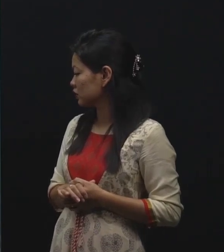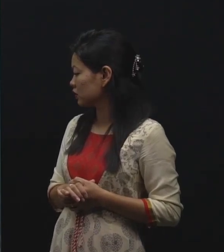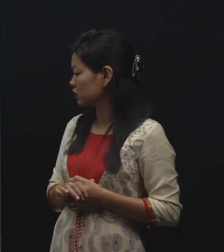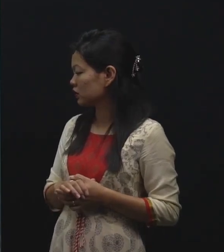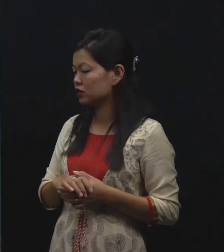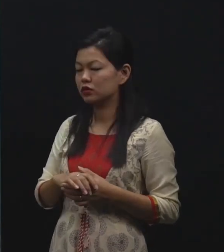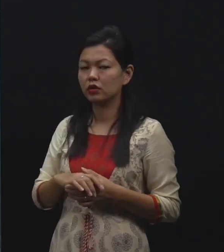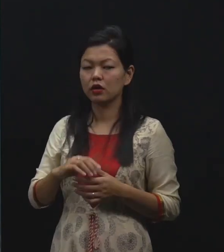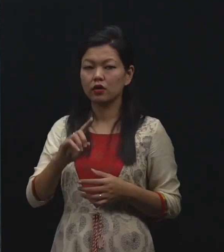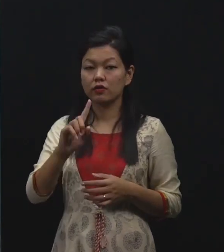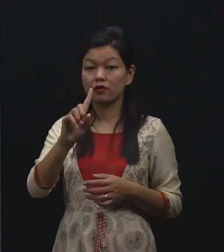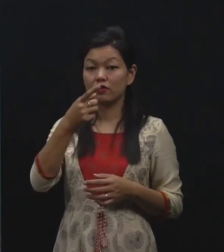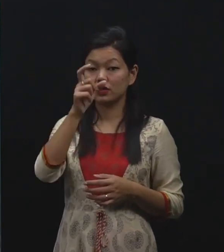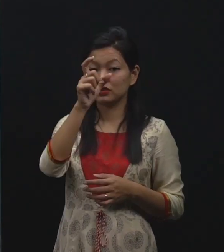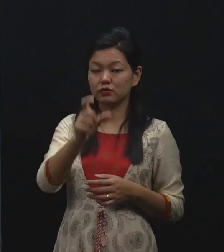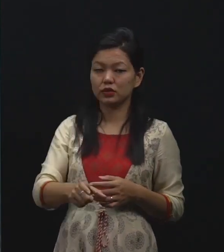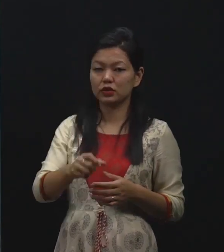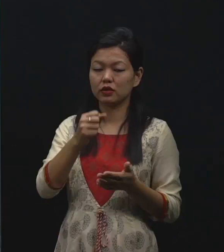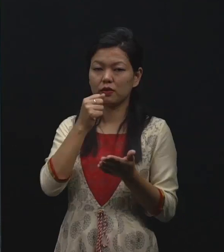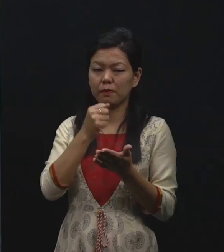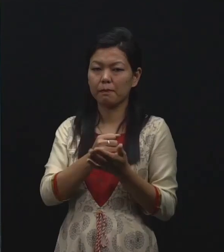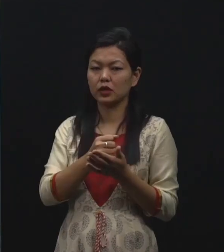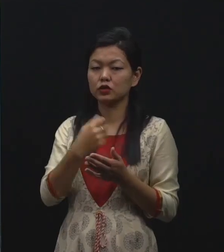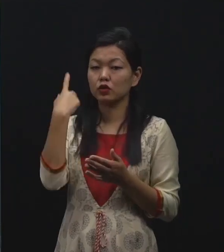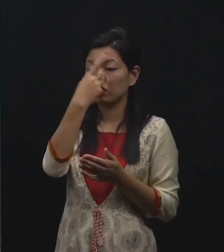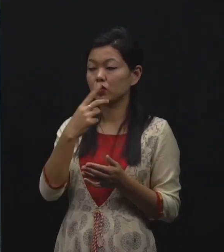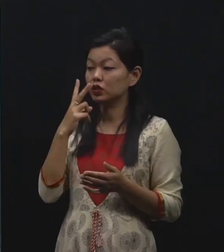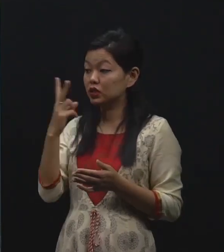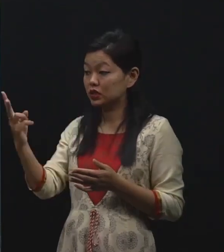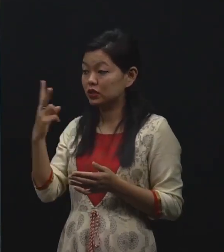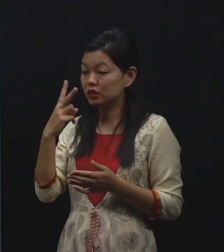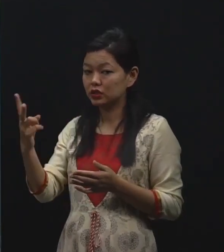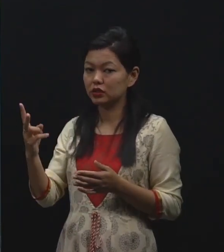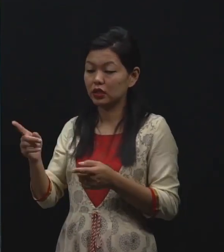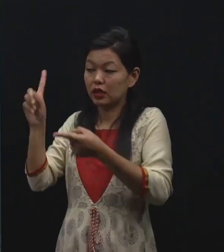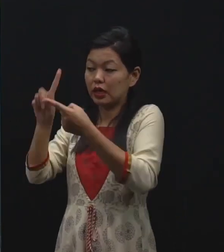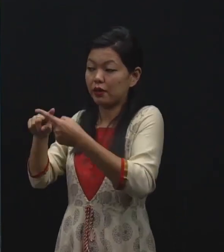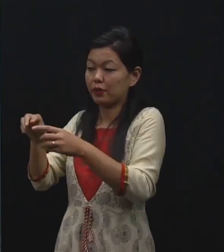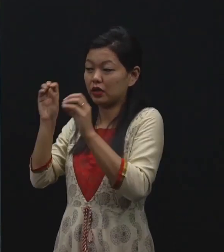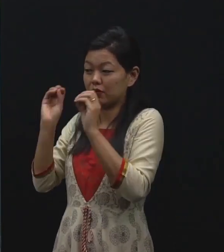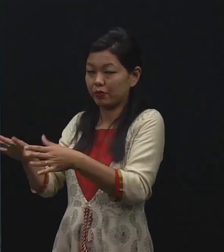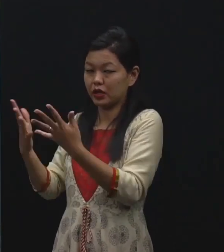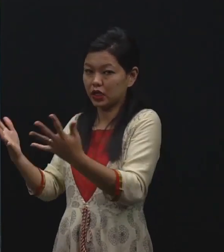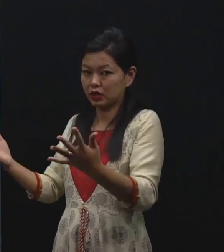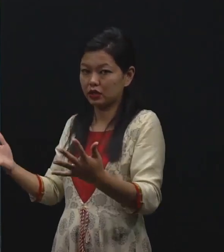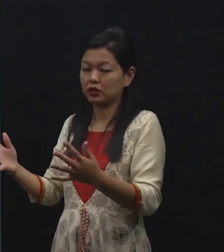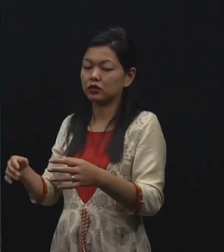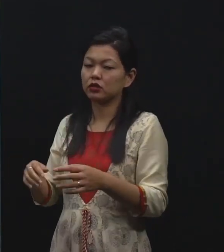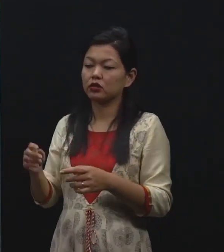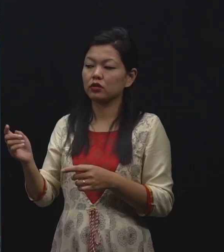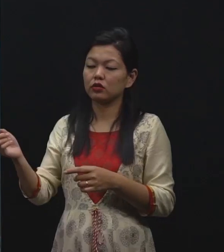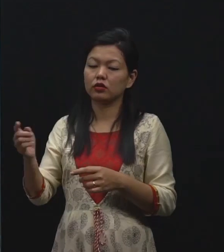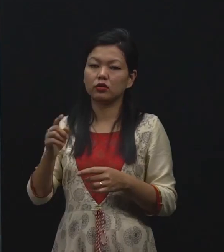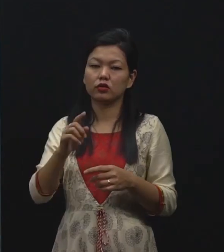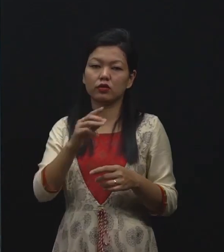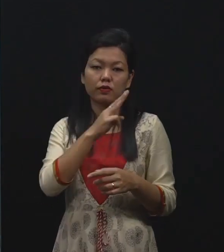go to the nearest police station. All right, he has to go to the nearest police station in order to report the case. Okay,